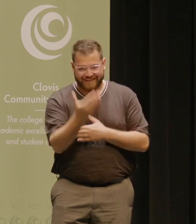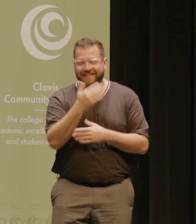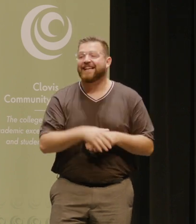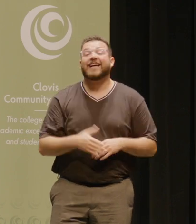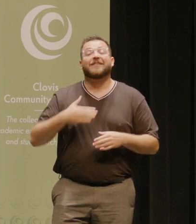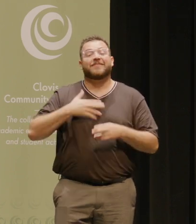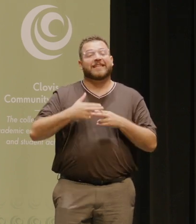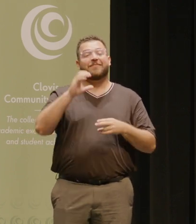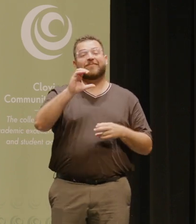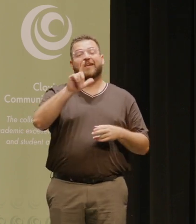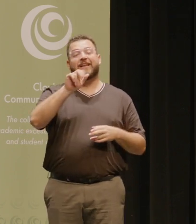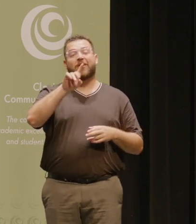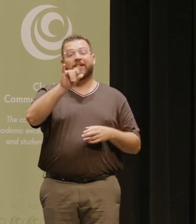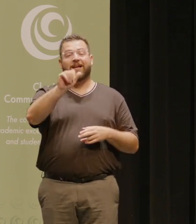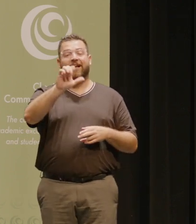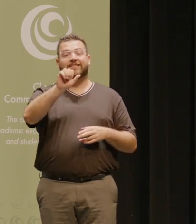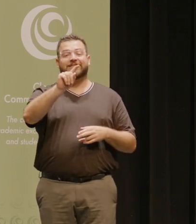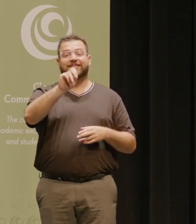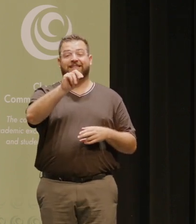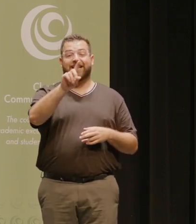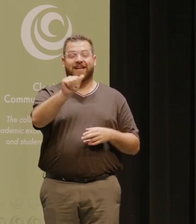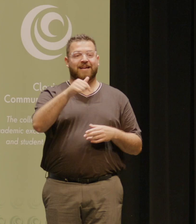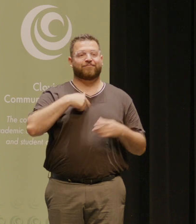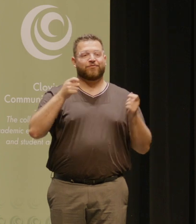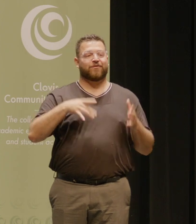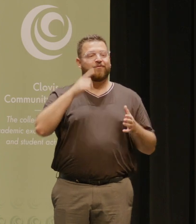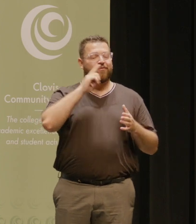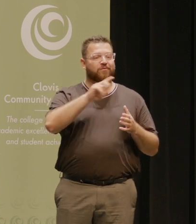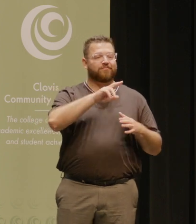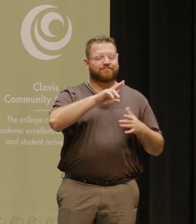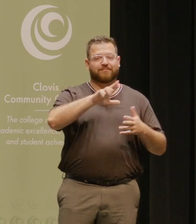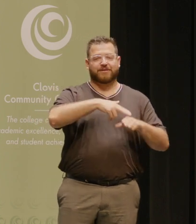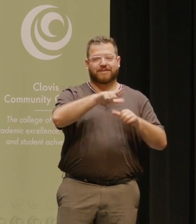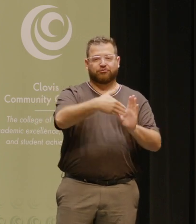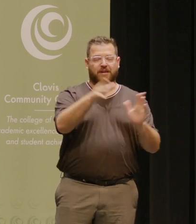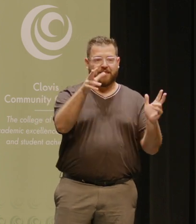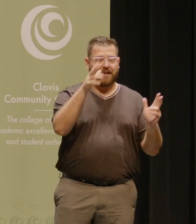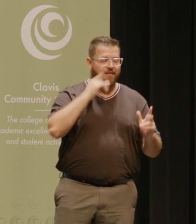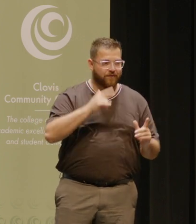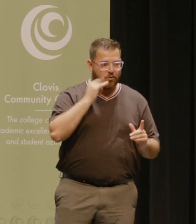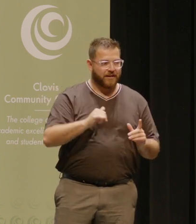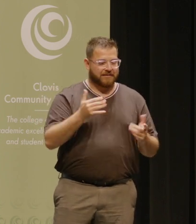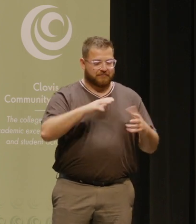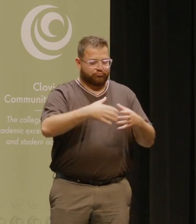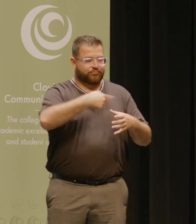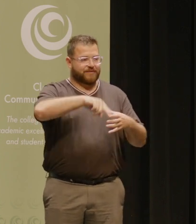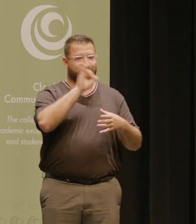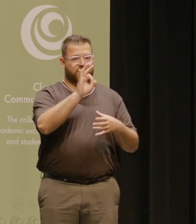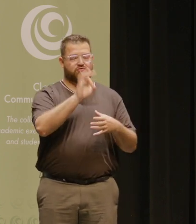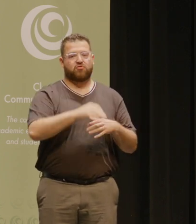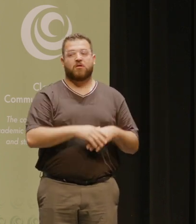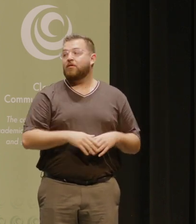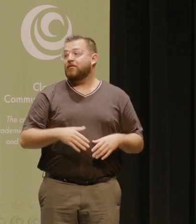My name is Claudia Castorena, Director of Binational of Central California, organization based here in Fresno.